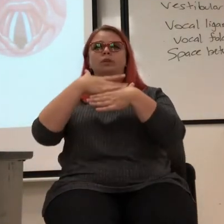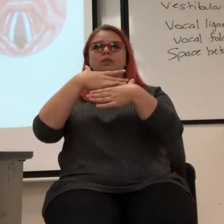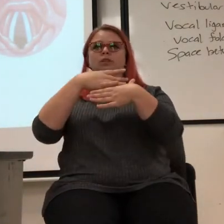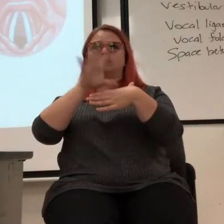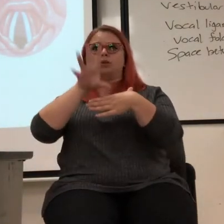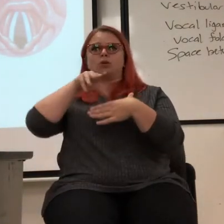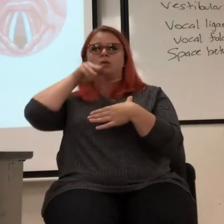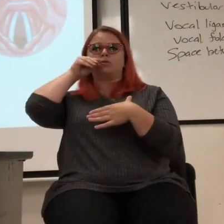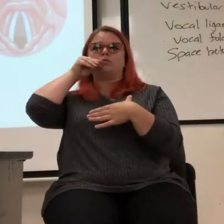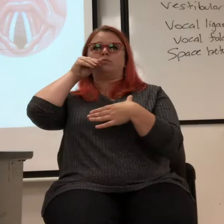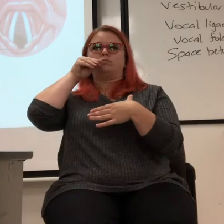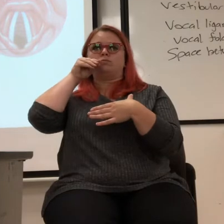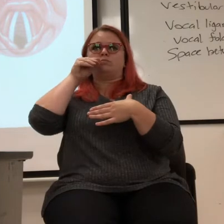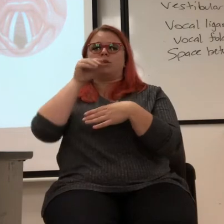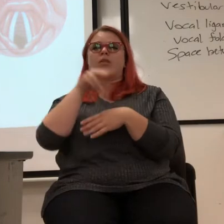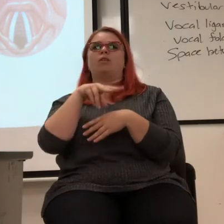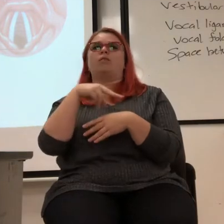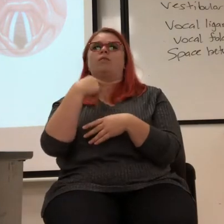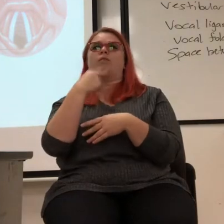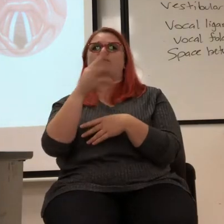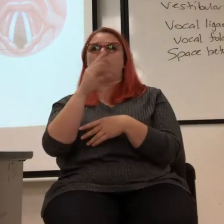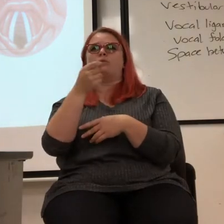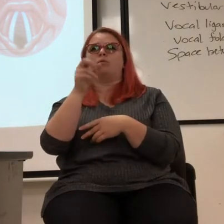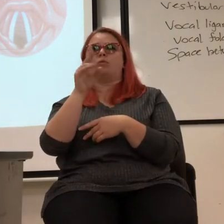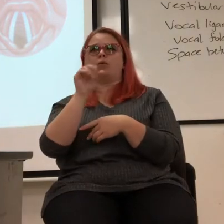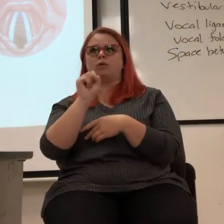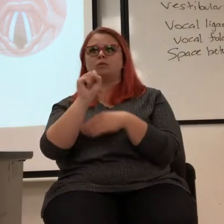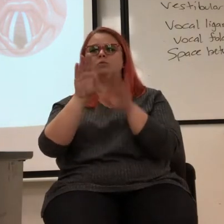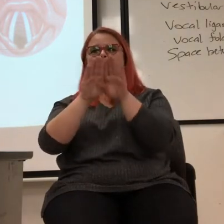inhale, the vocal cords open.